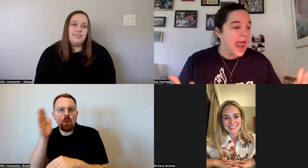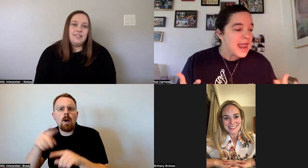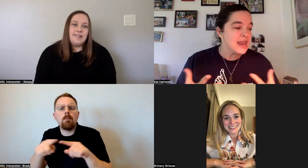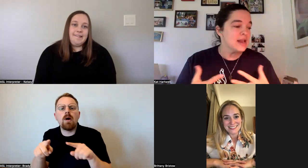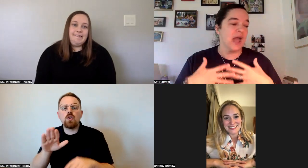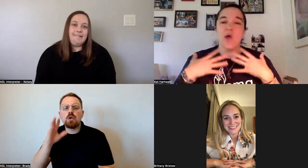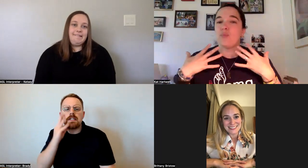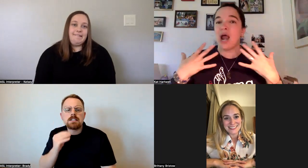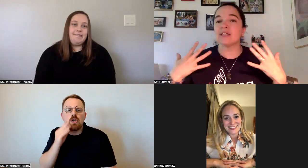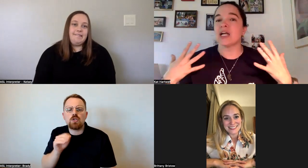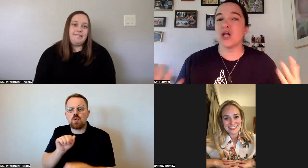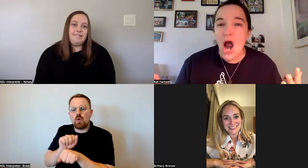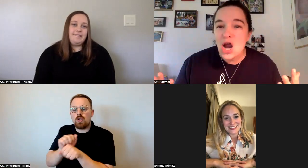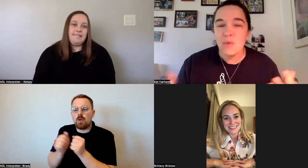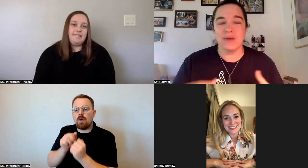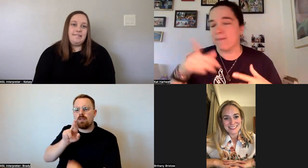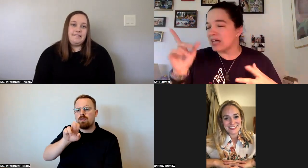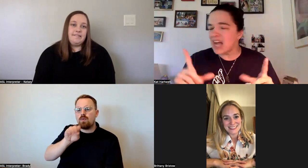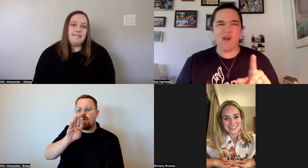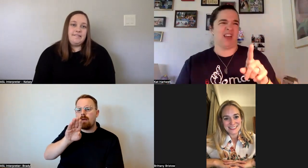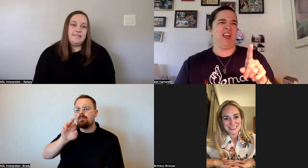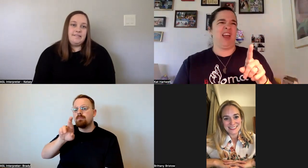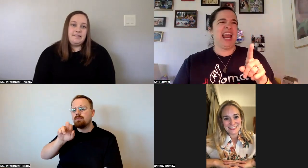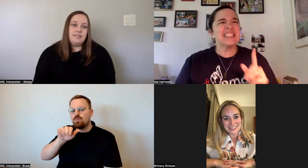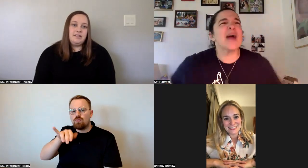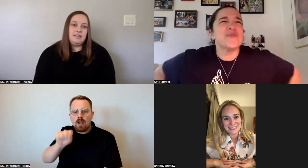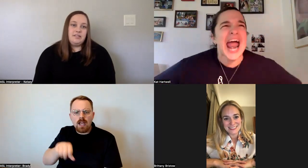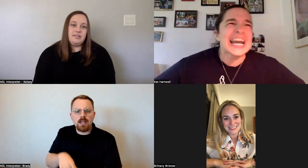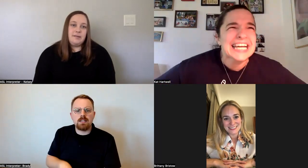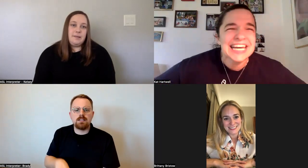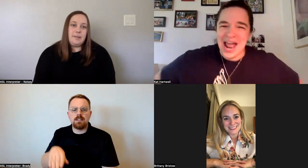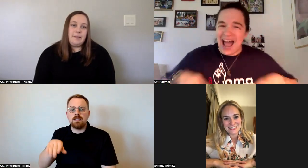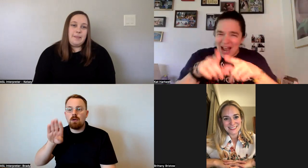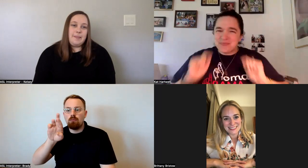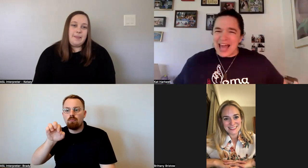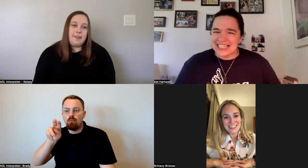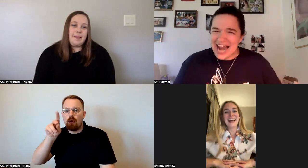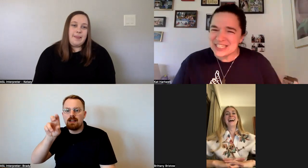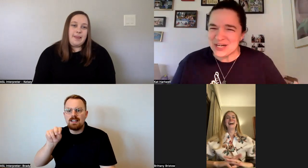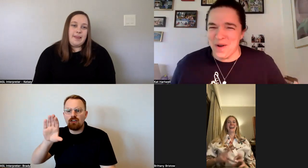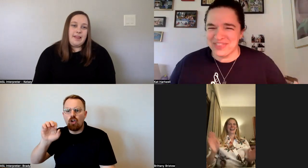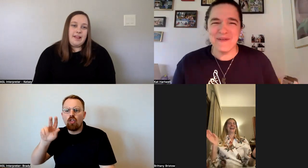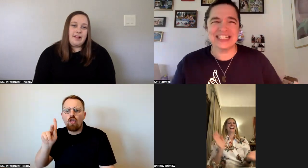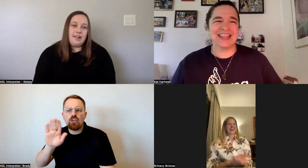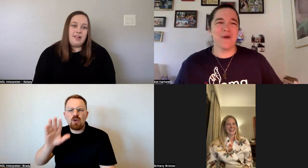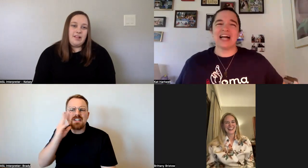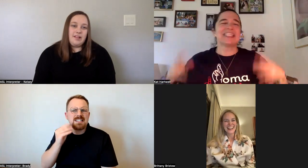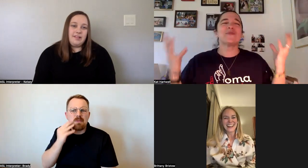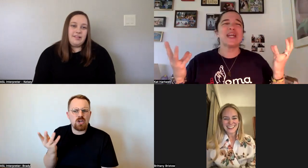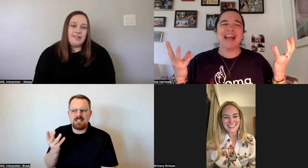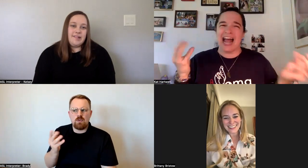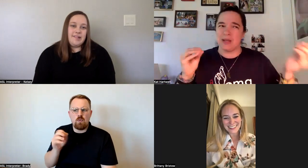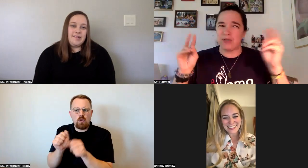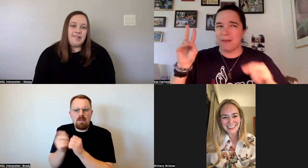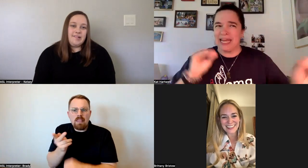Rob, May, Brandon Clark? Remember I thought like, is that Brandon? And that's when I texted you if I would see the movie. I